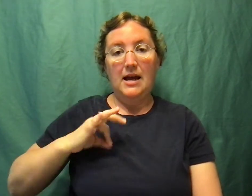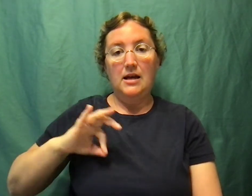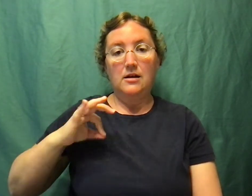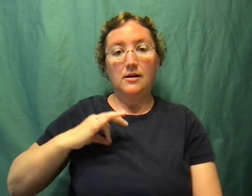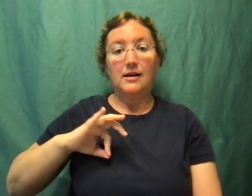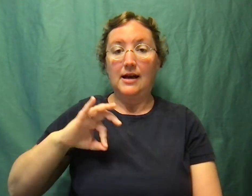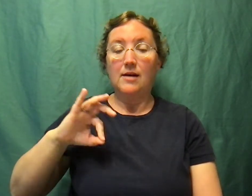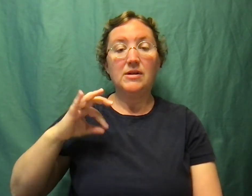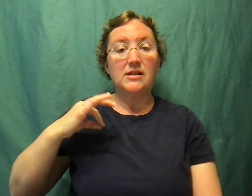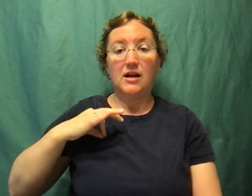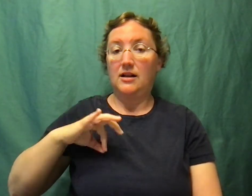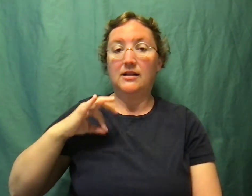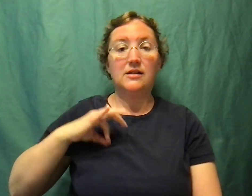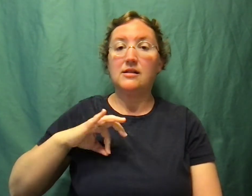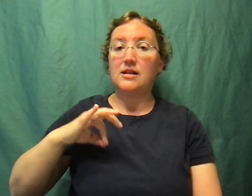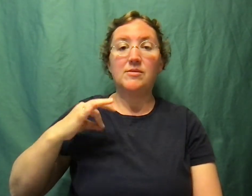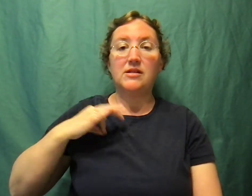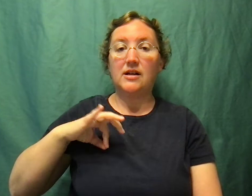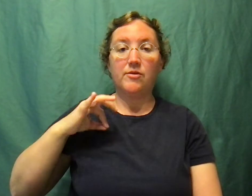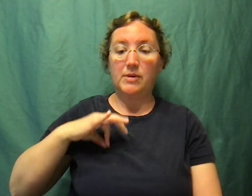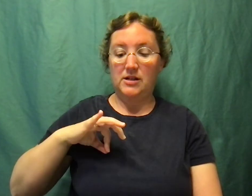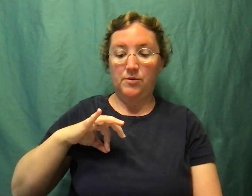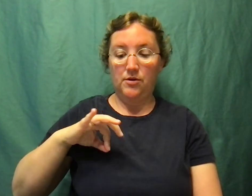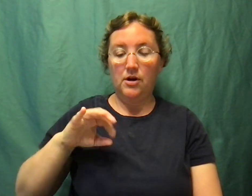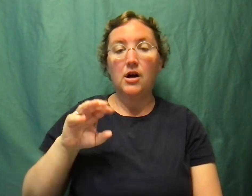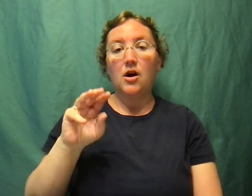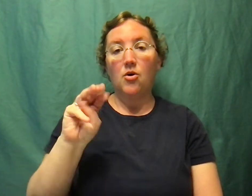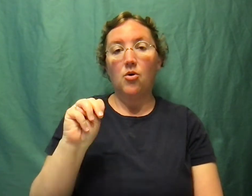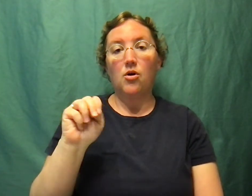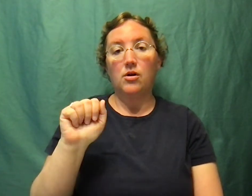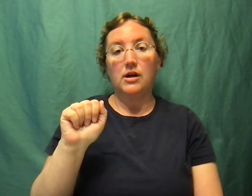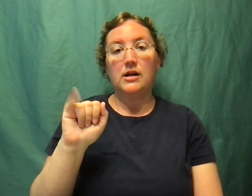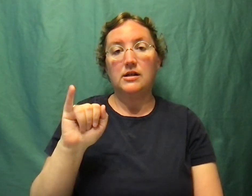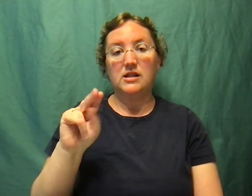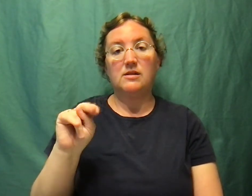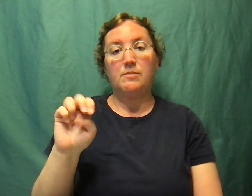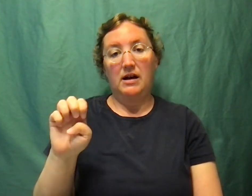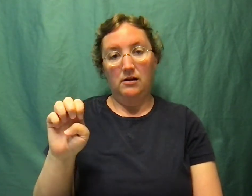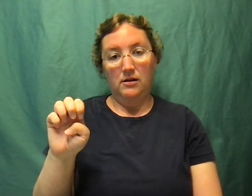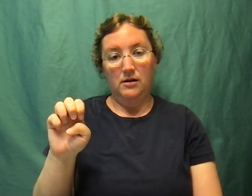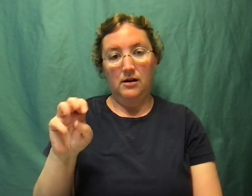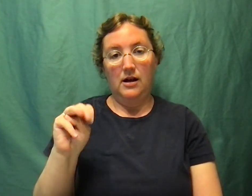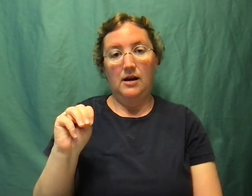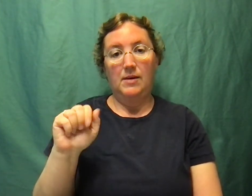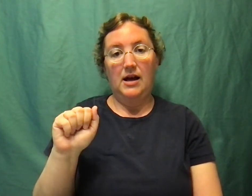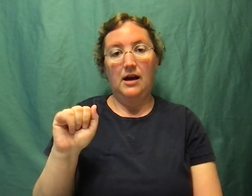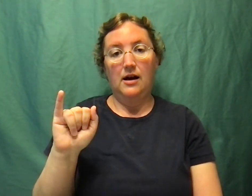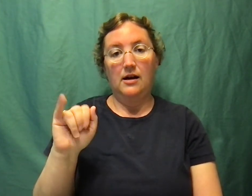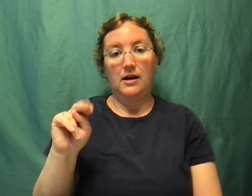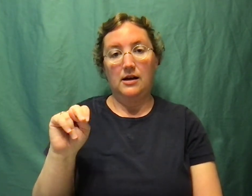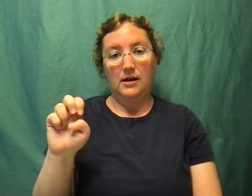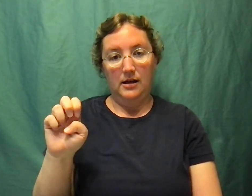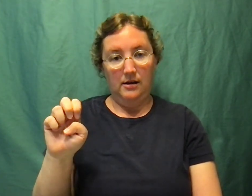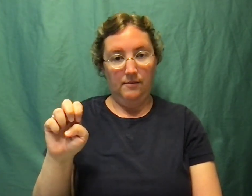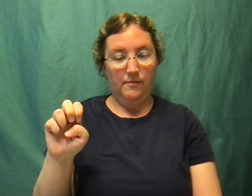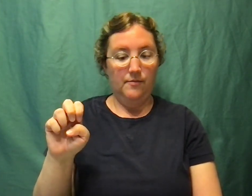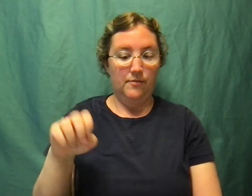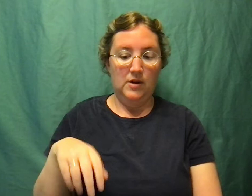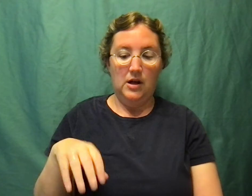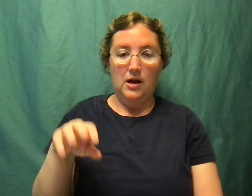Maine can be signed like this, the same as the sign for Pittsburgh, or it is spelled MAINE. And